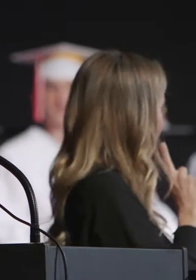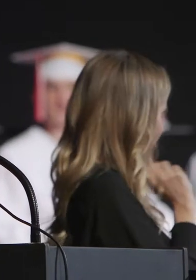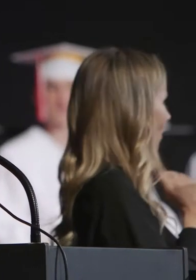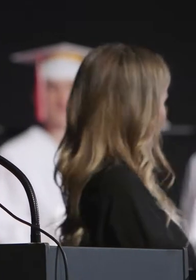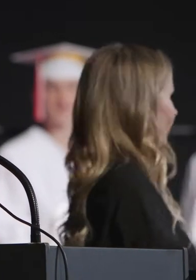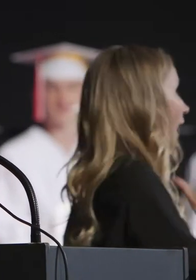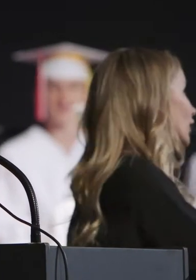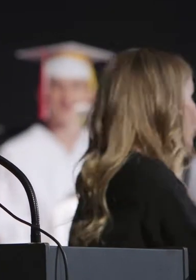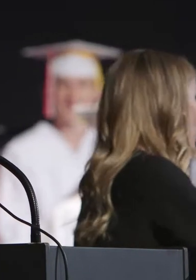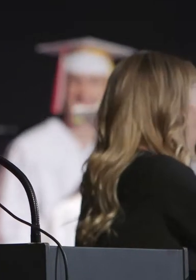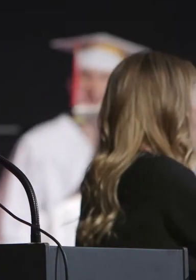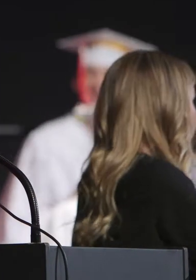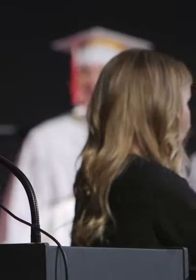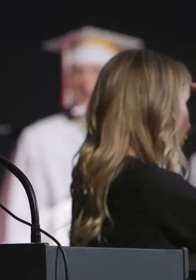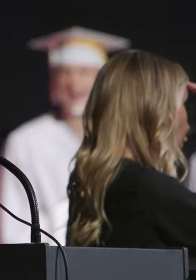in neuroscience in college.